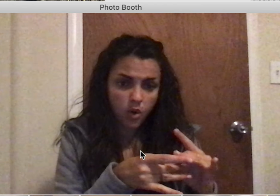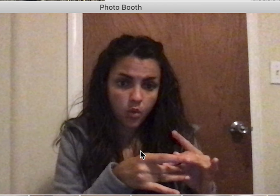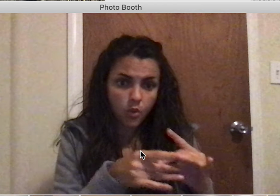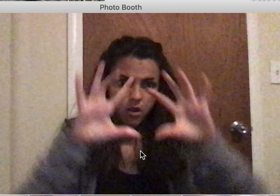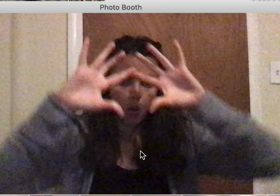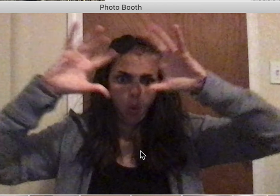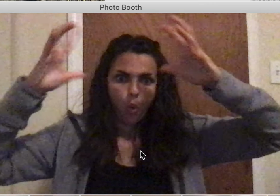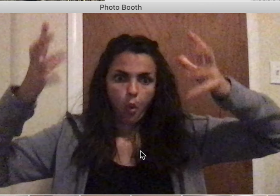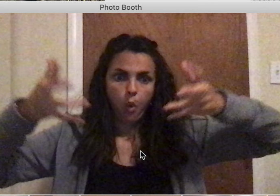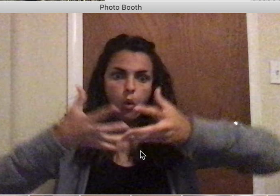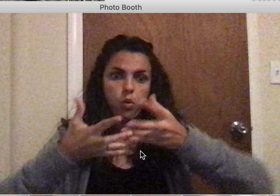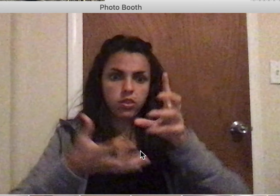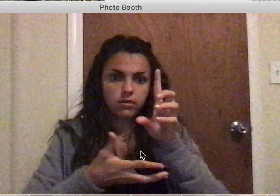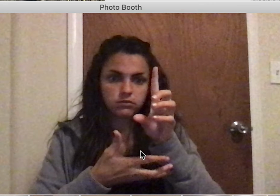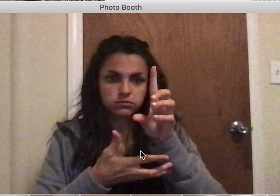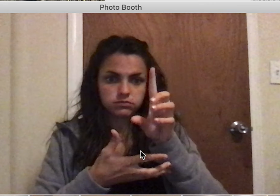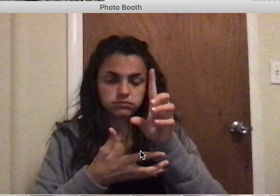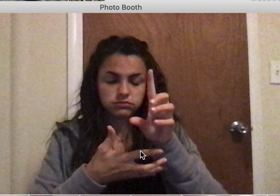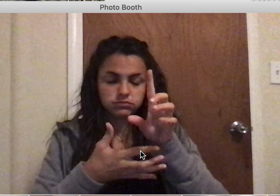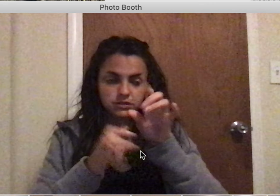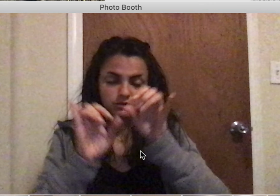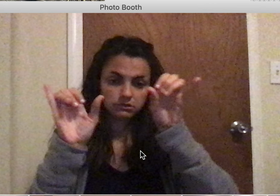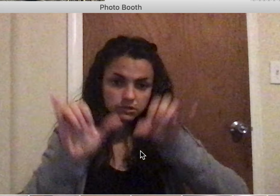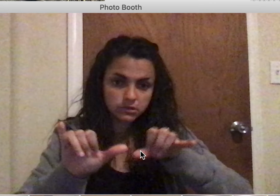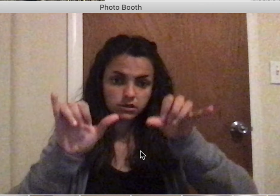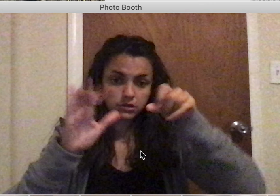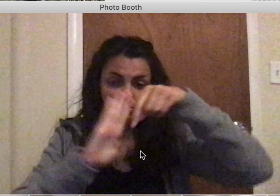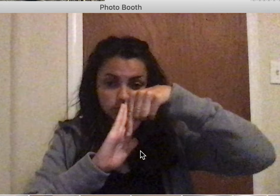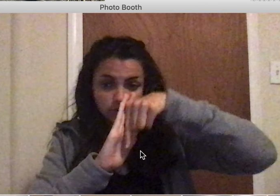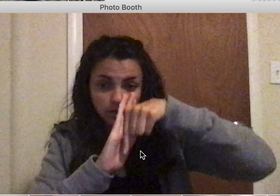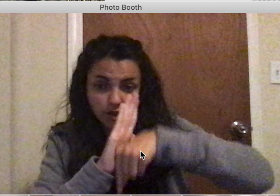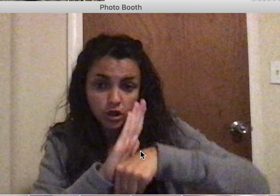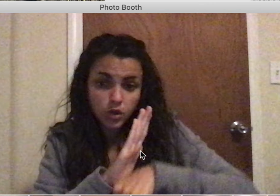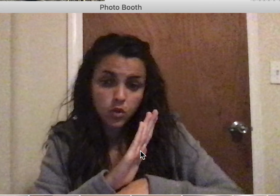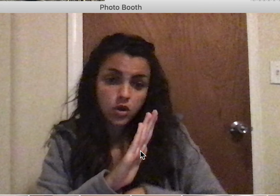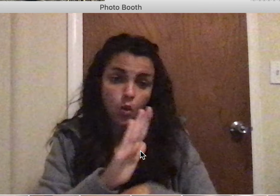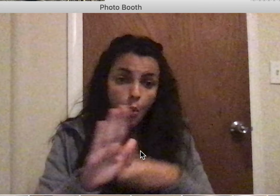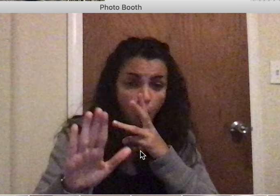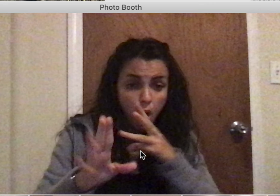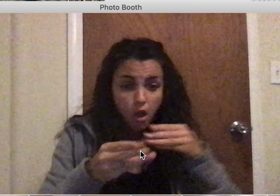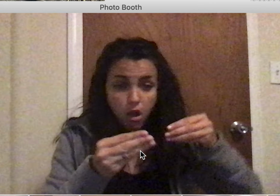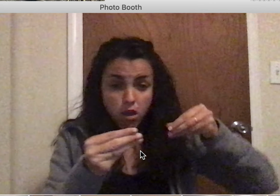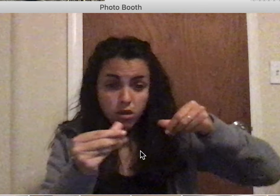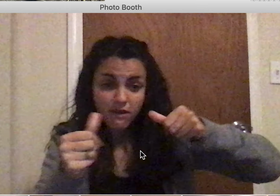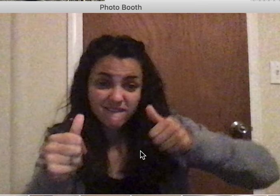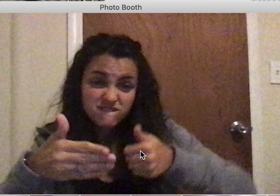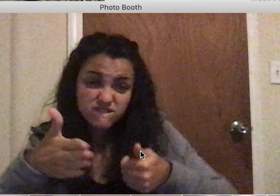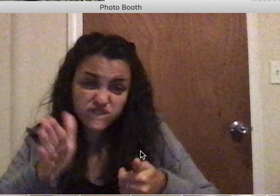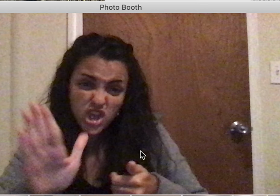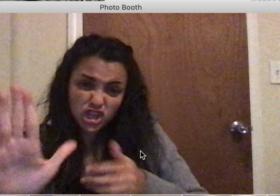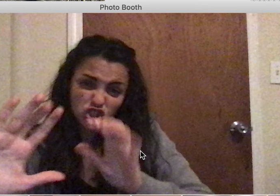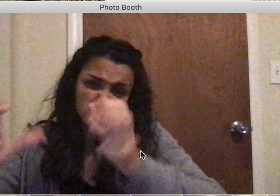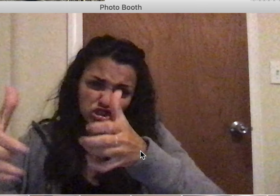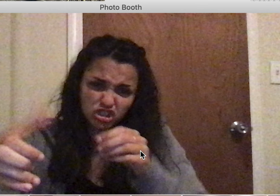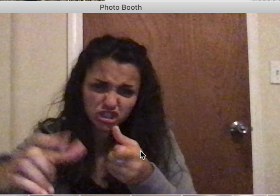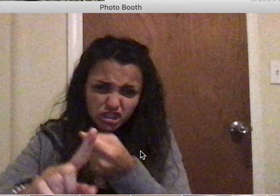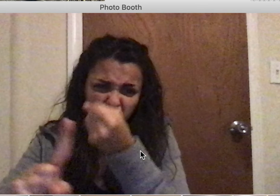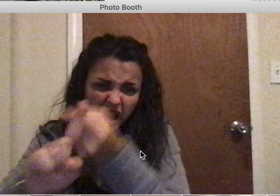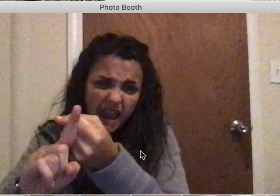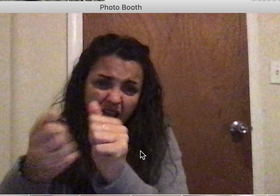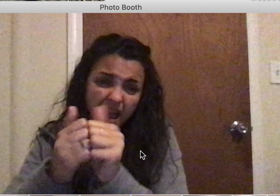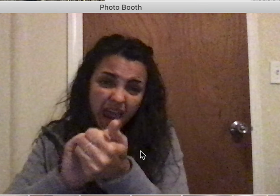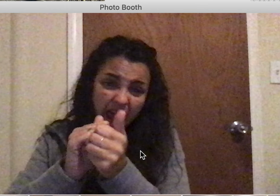full ocean currents and fish populations. All right, so that's systems. If you take a look at the notes, what